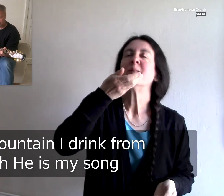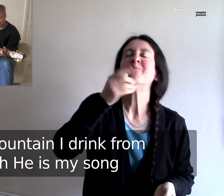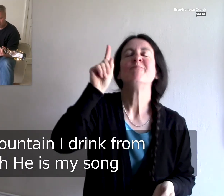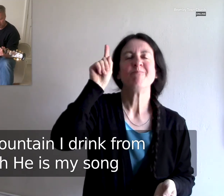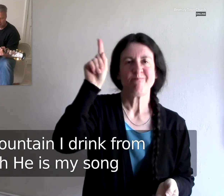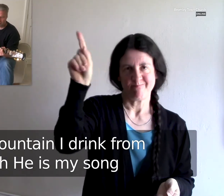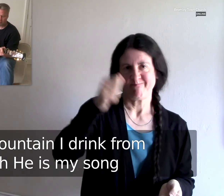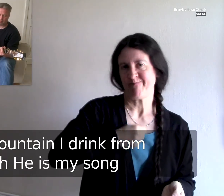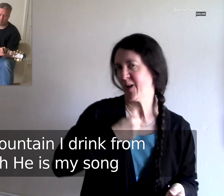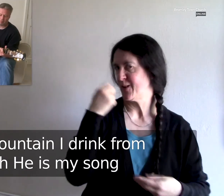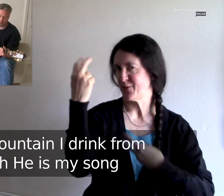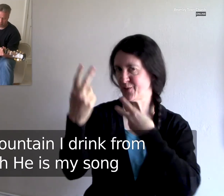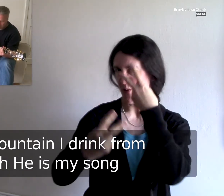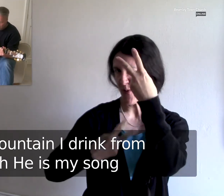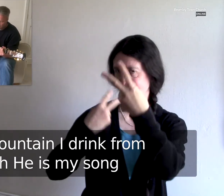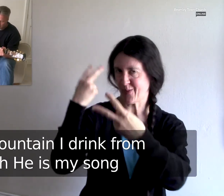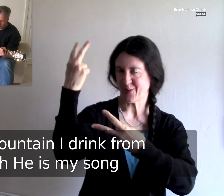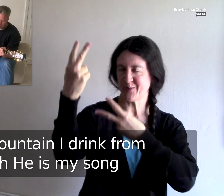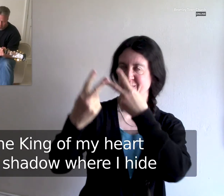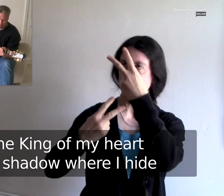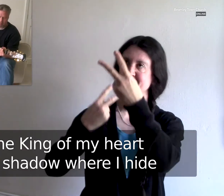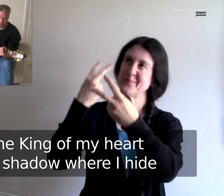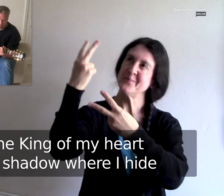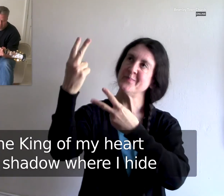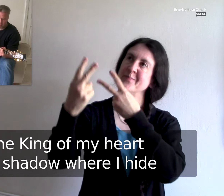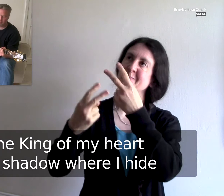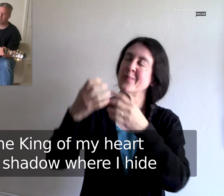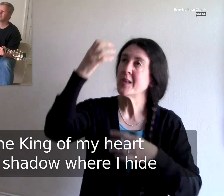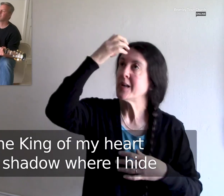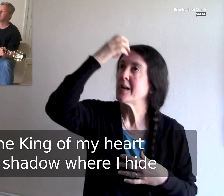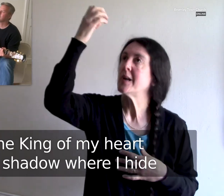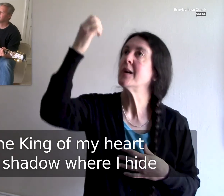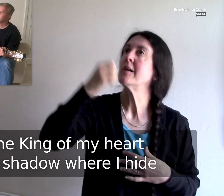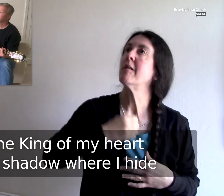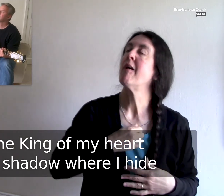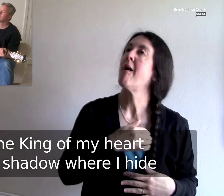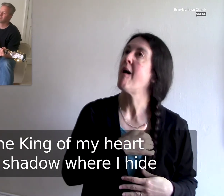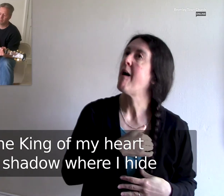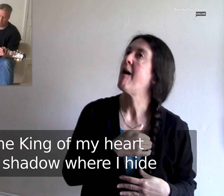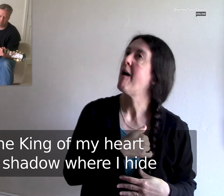The King of